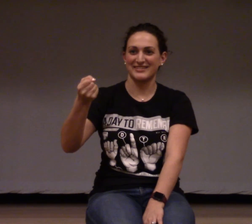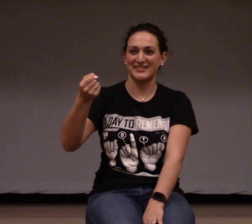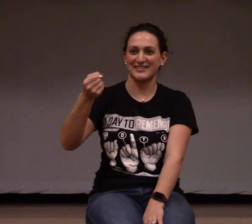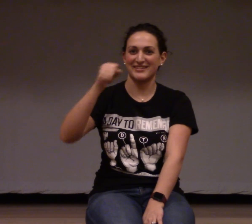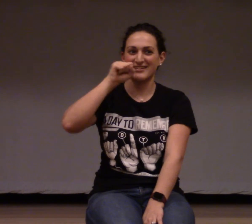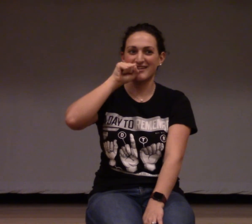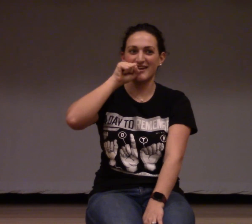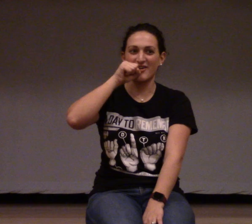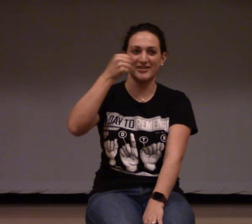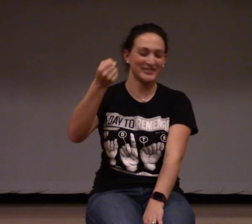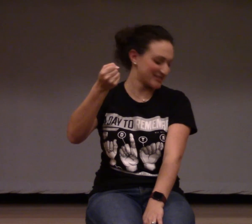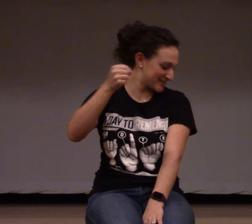Carrot.